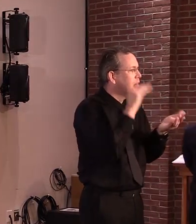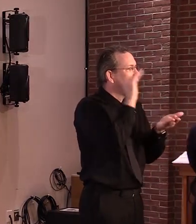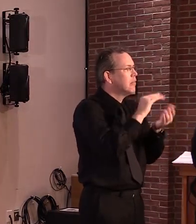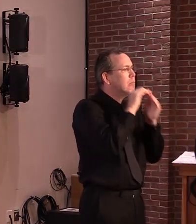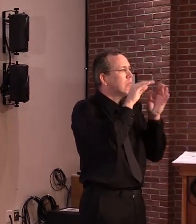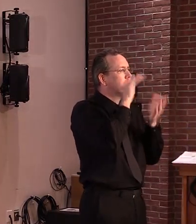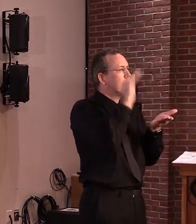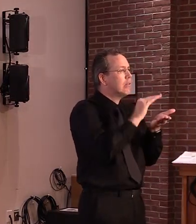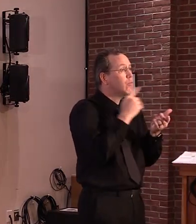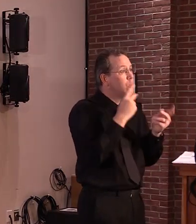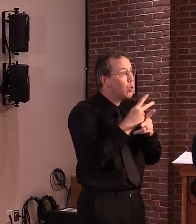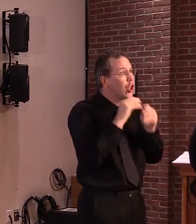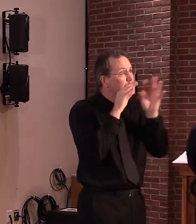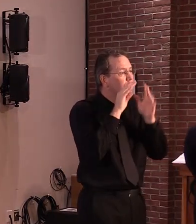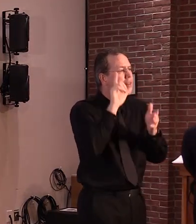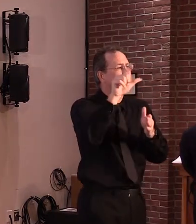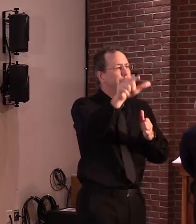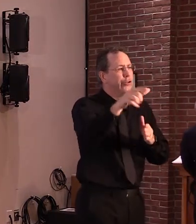Eric, the Times Argus.